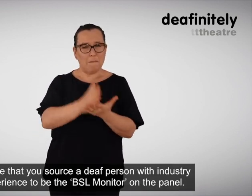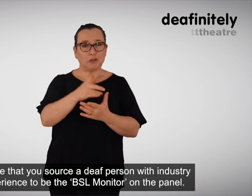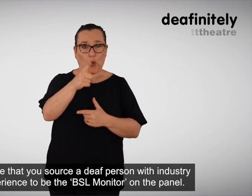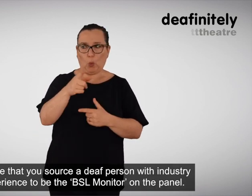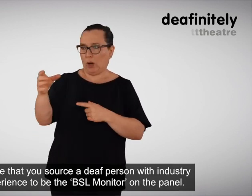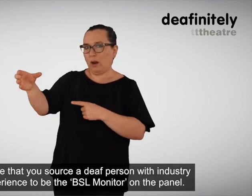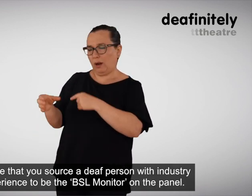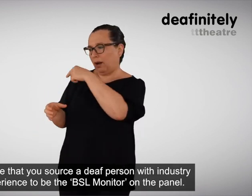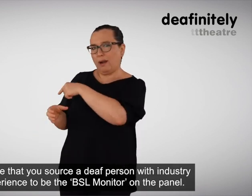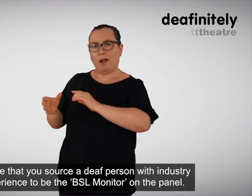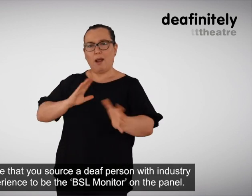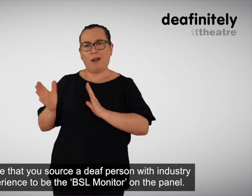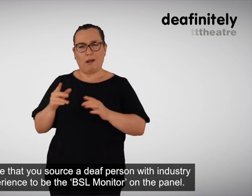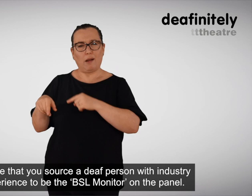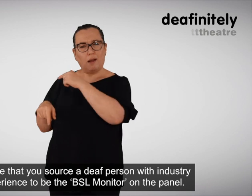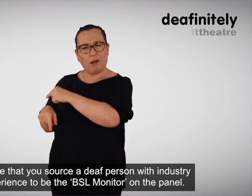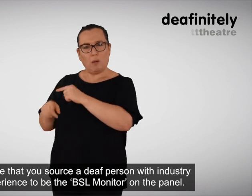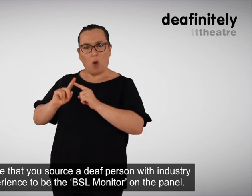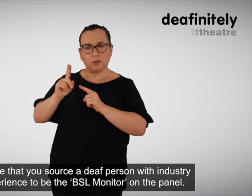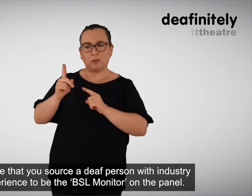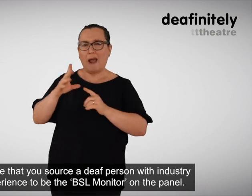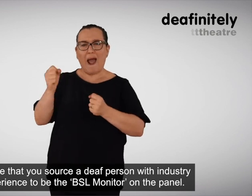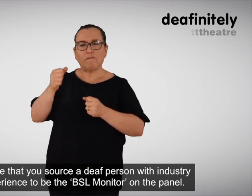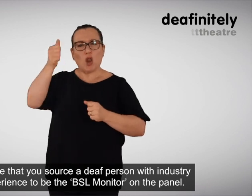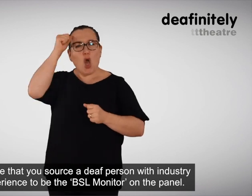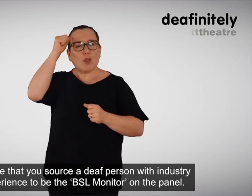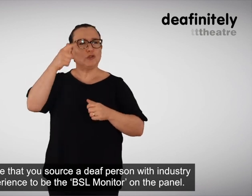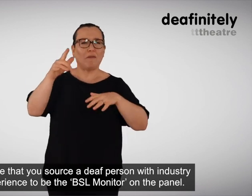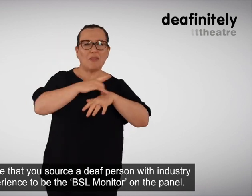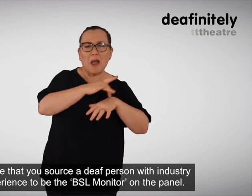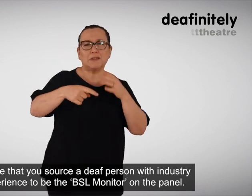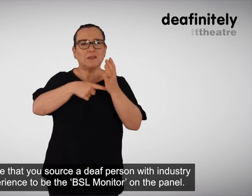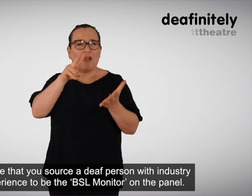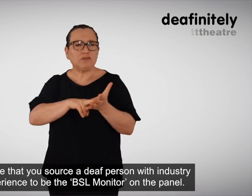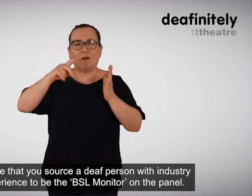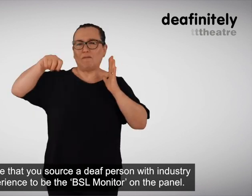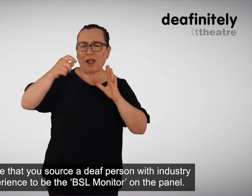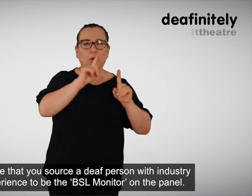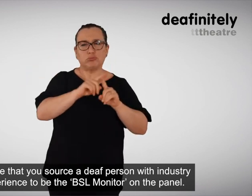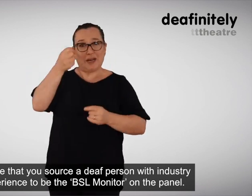Ensure that you source a deaf person with industry experience to be the BSL monitor on the